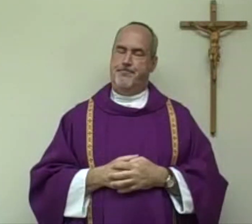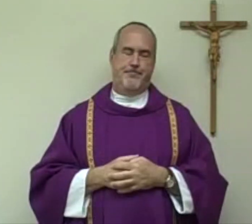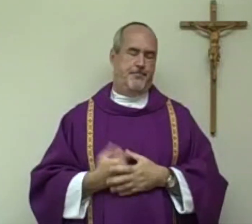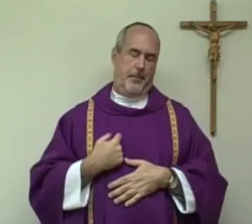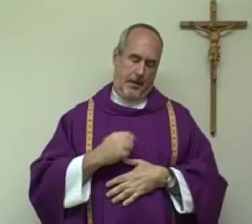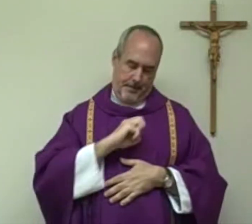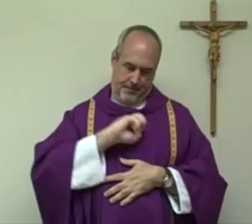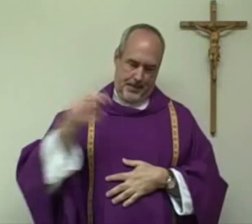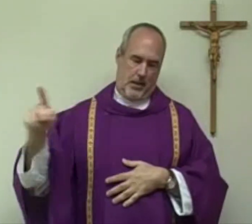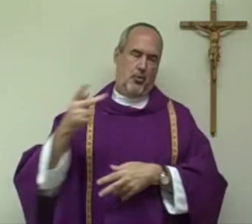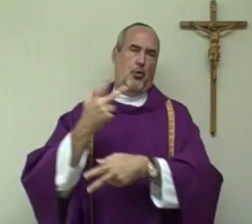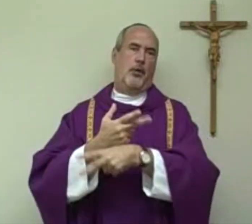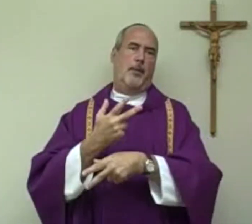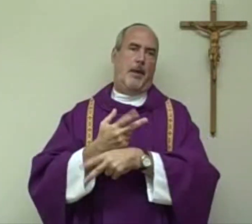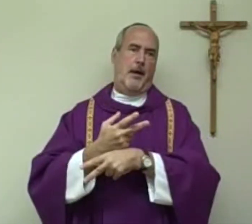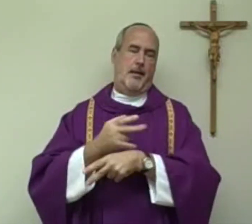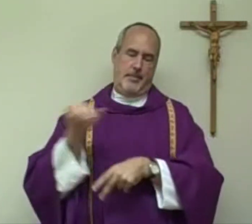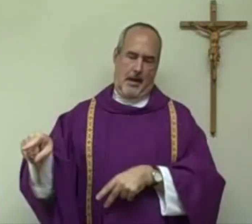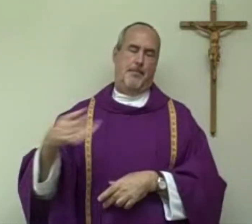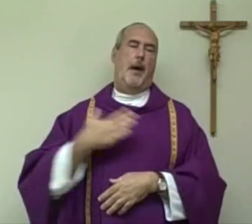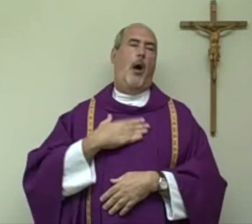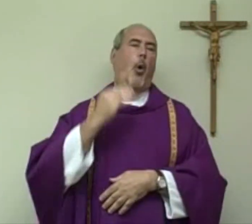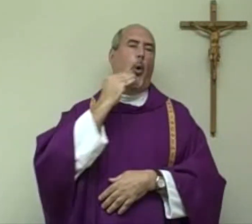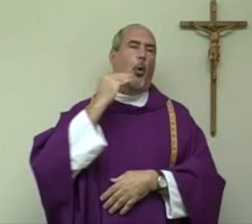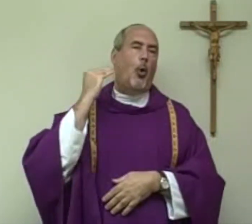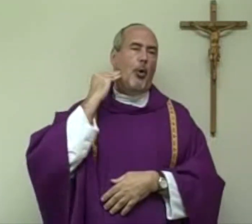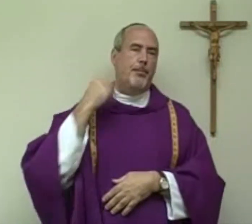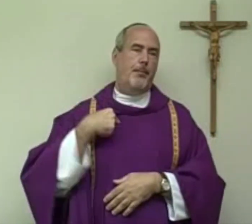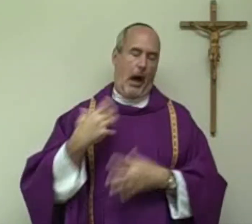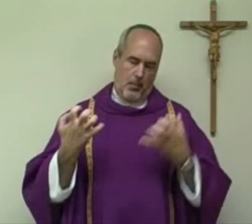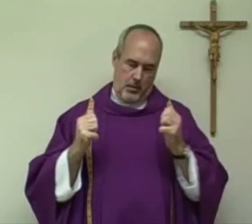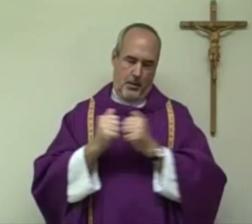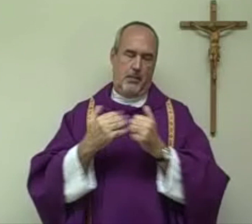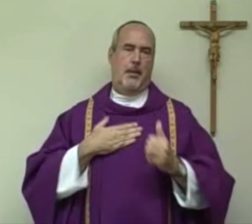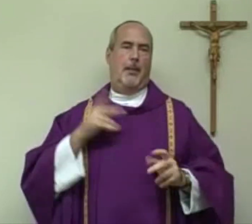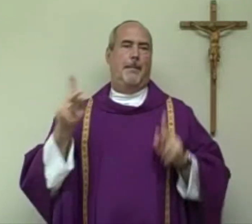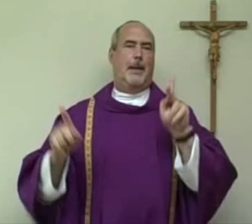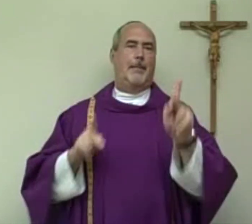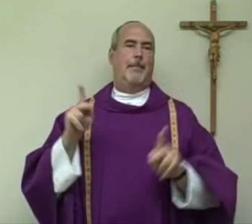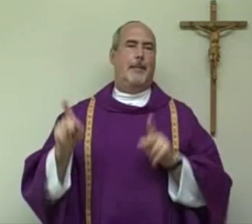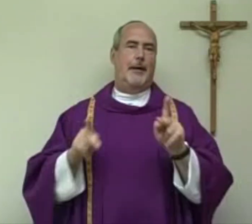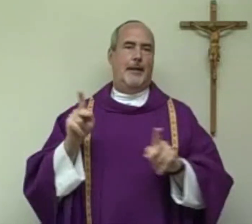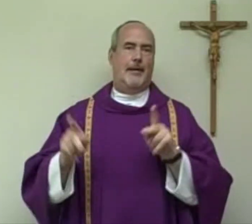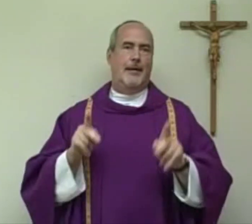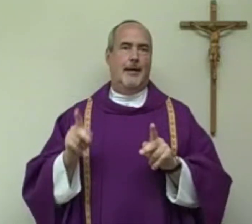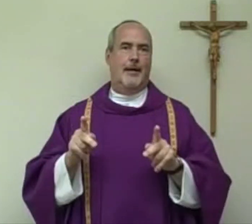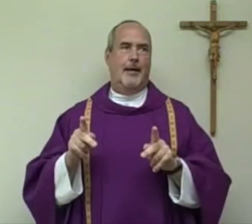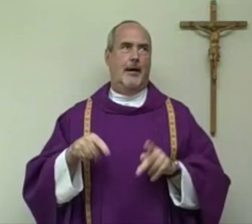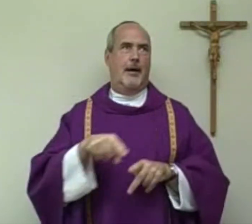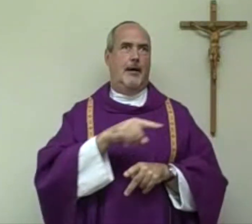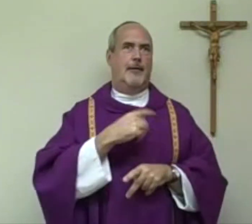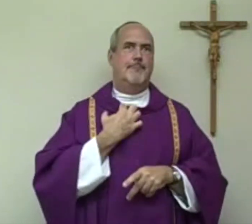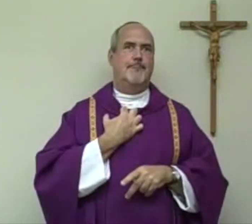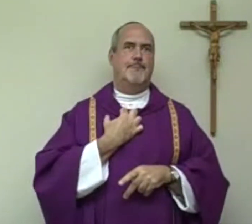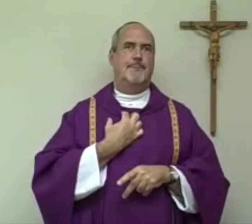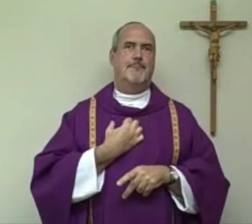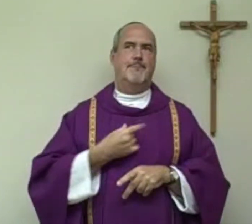on it and decided that it was God's will that he went back to his home to be with his